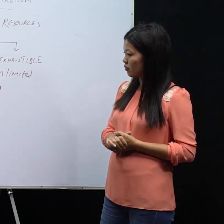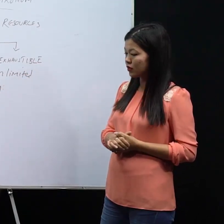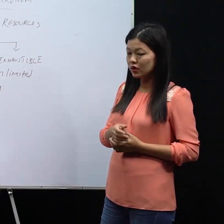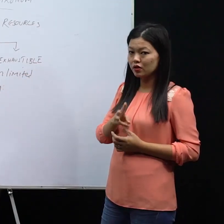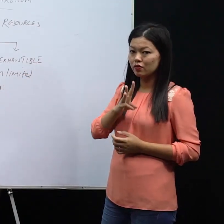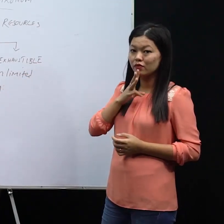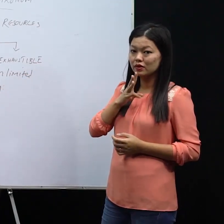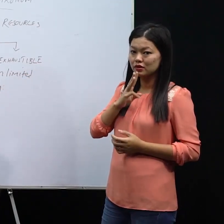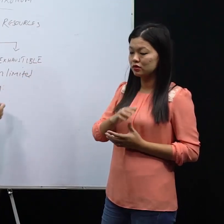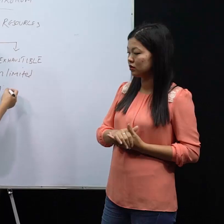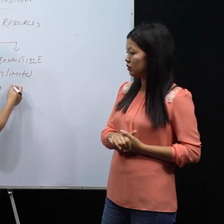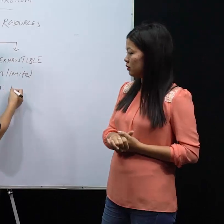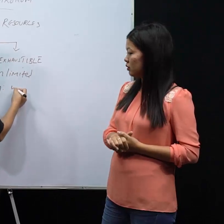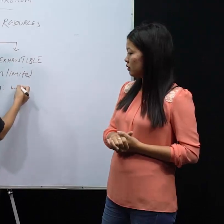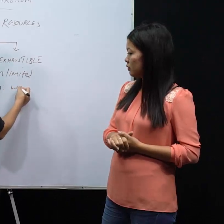water, clear.